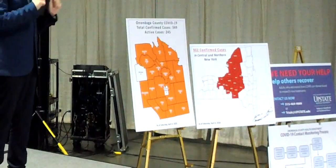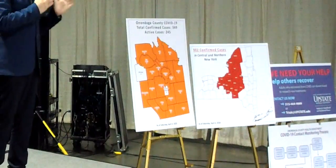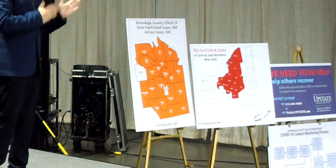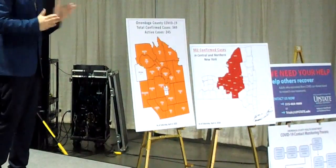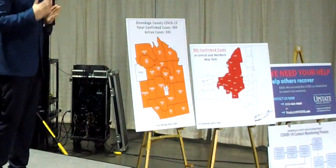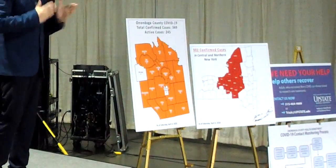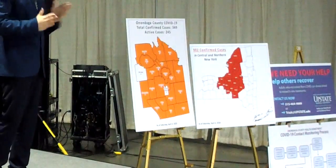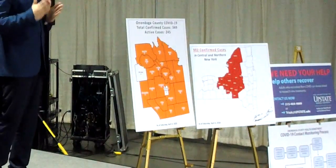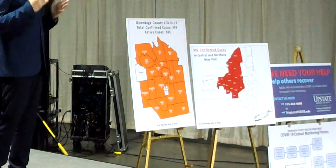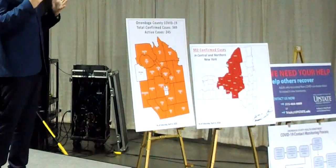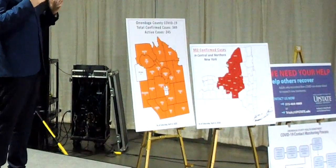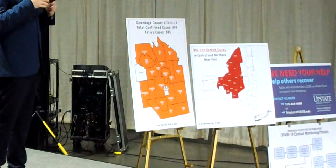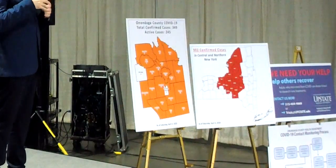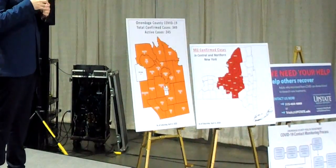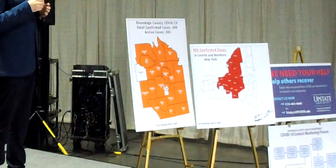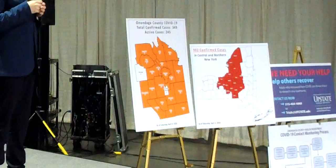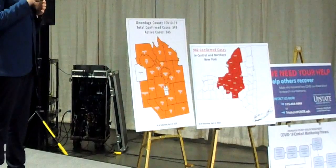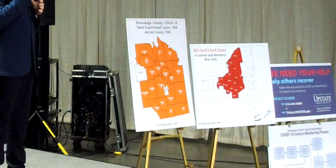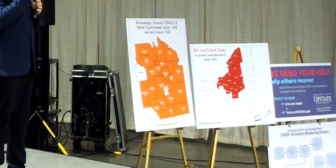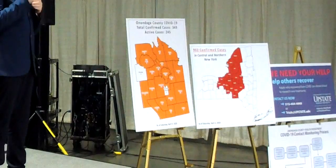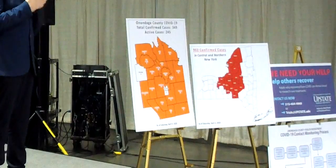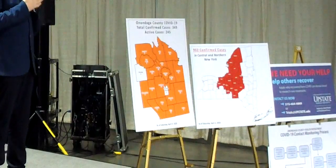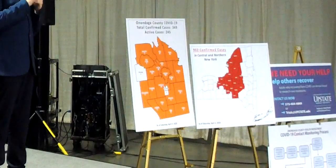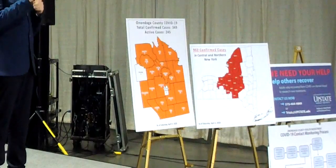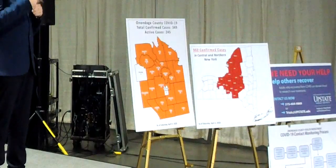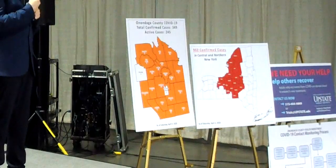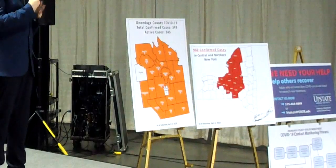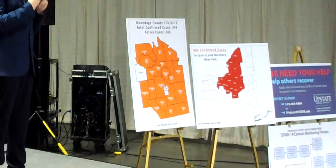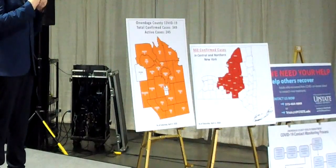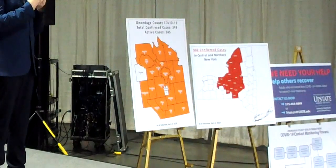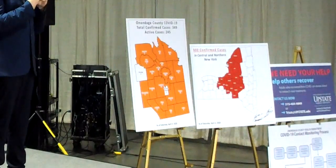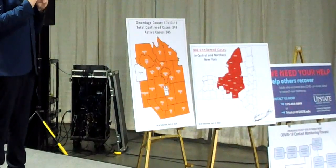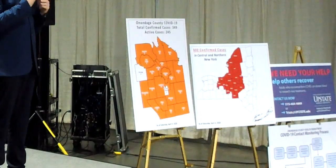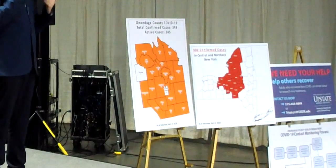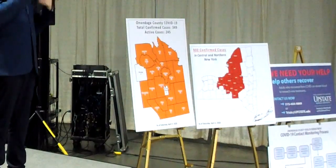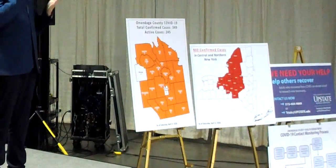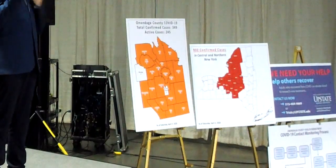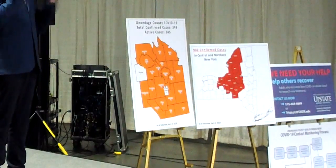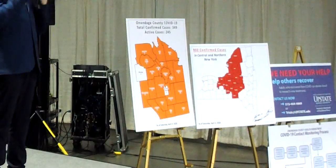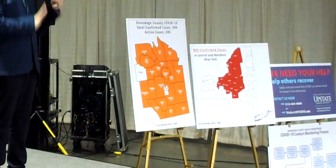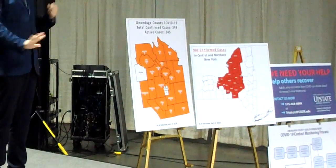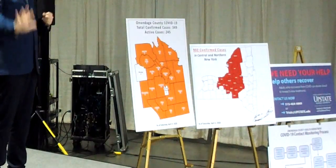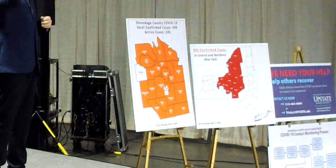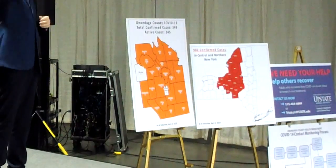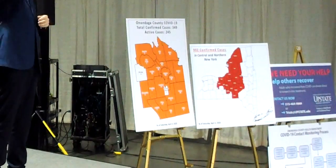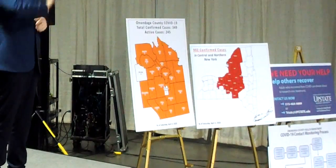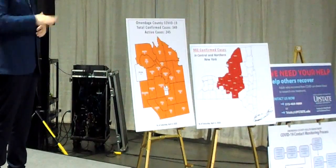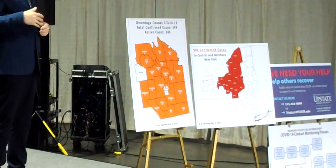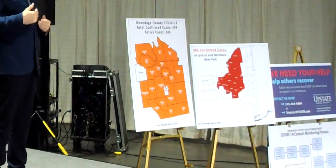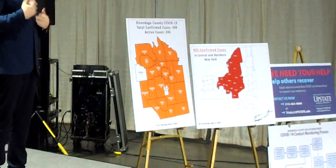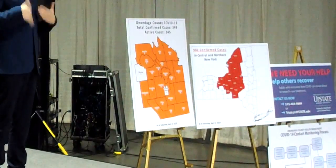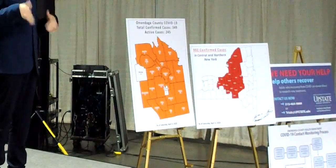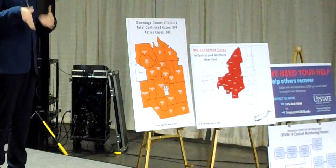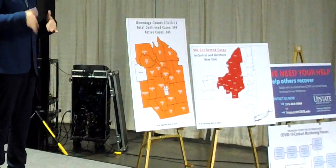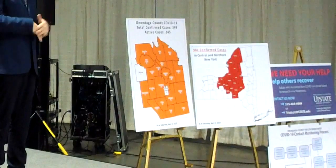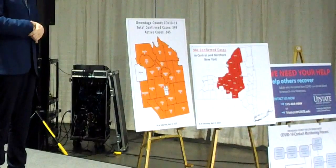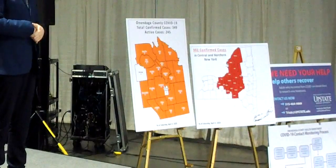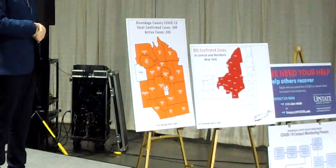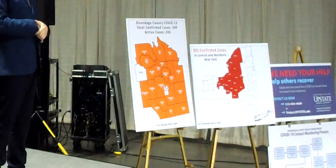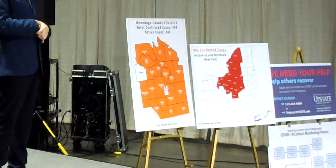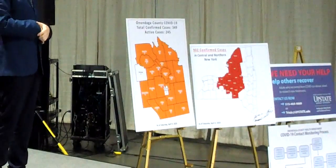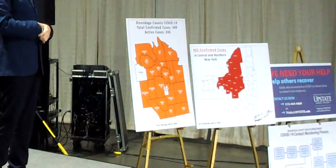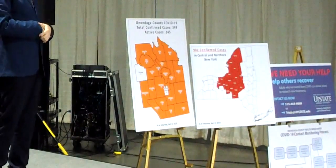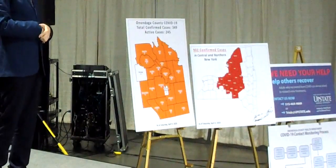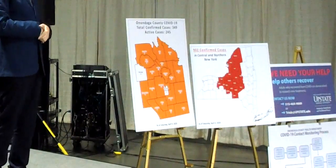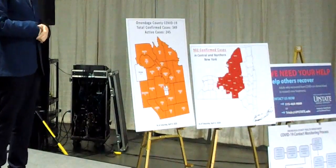surge capacities. We're looking at central New York and northern New York as a region. One person has been released from the